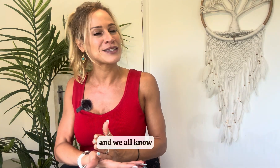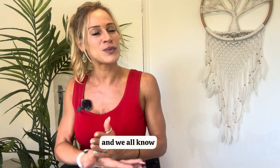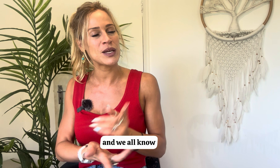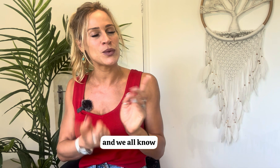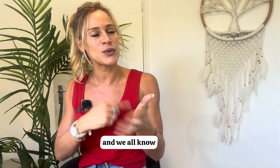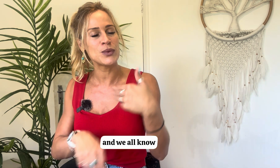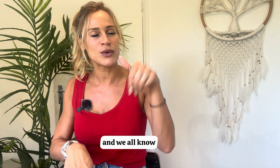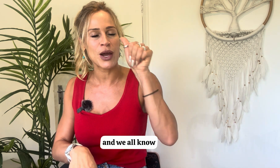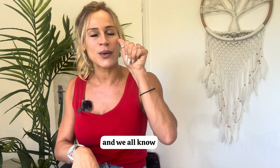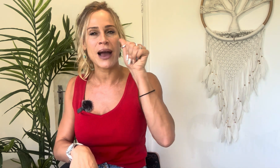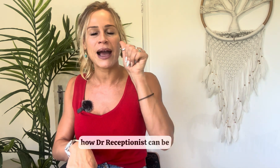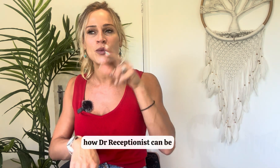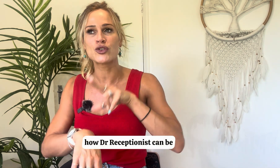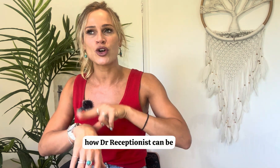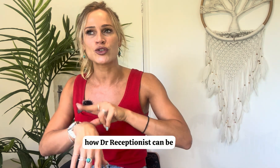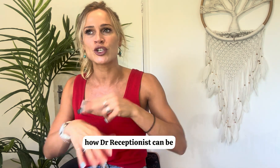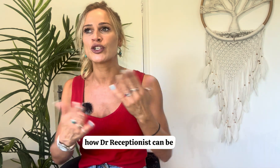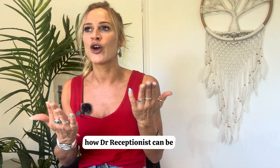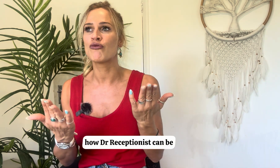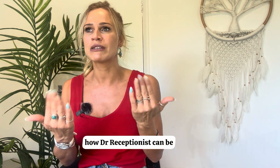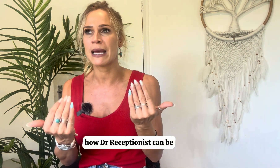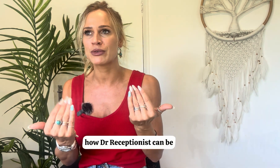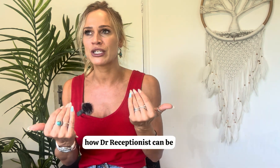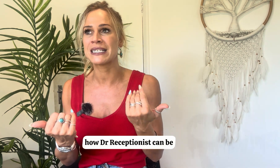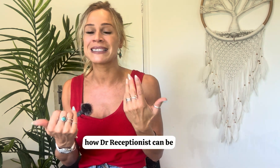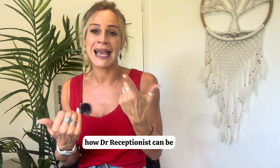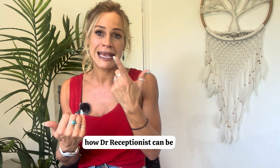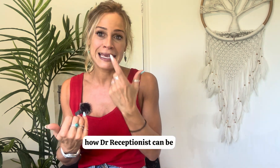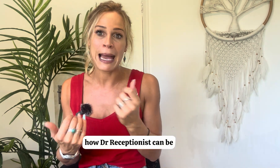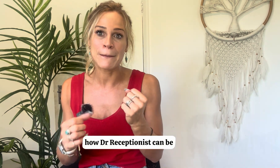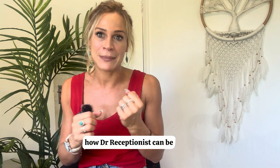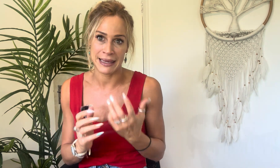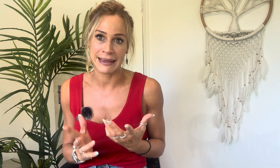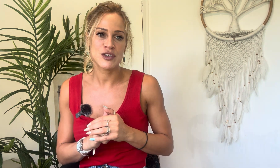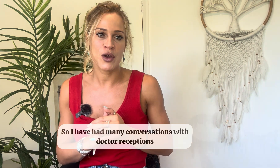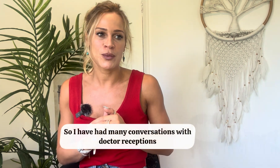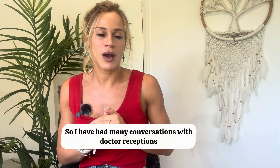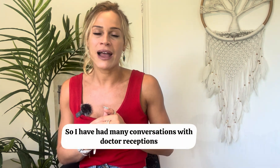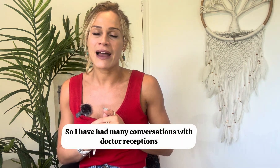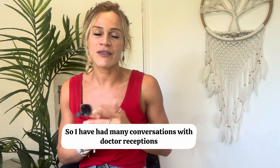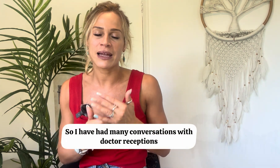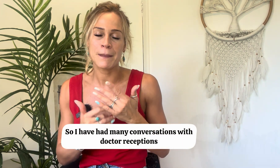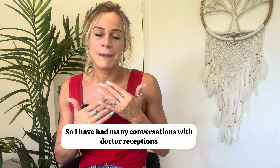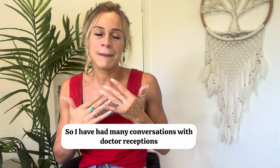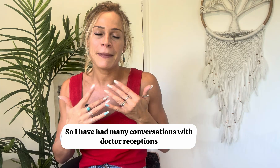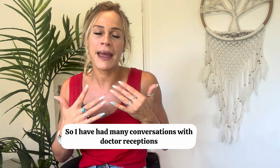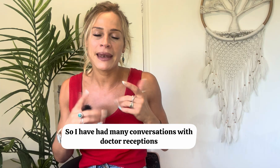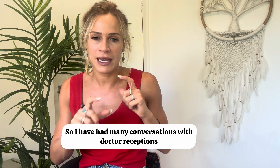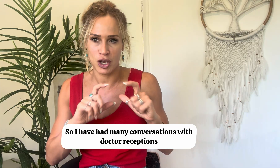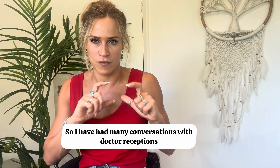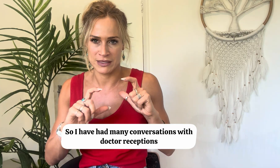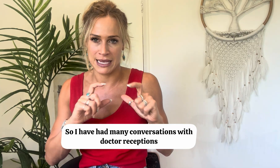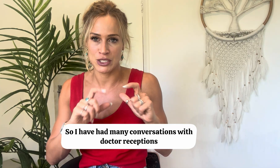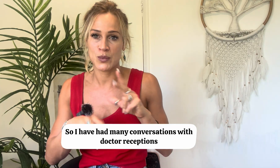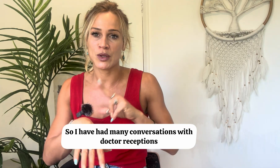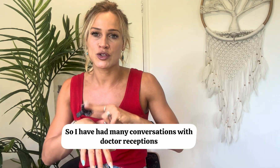we all know how doctor receptionists can be. So I have had many conversations with